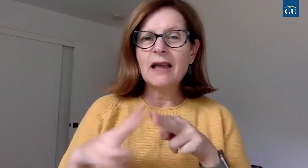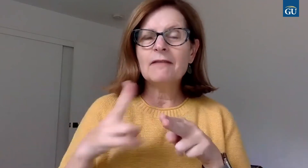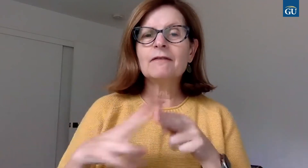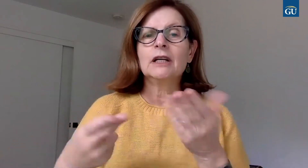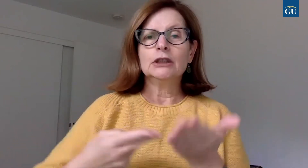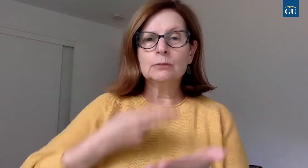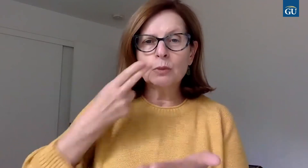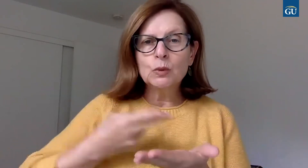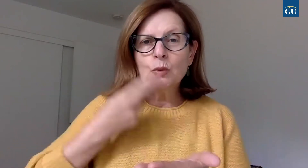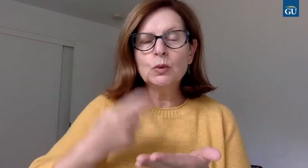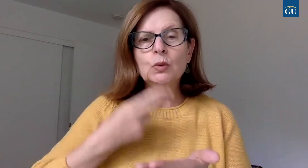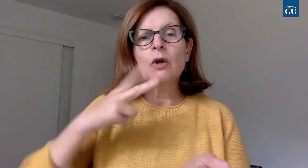knife, spoon, fork.